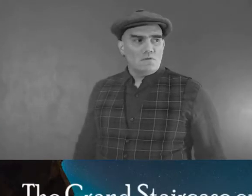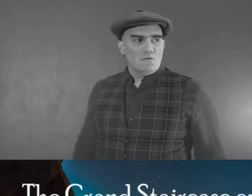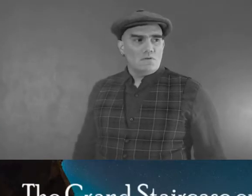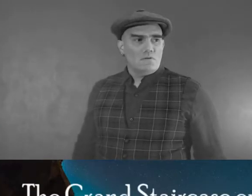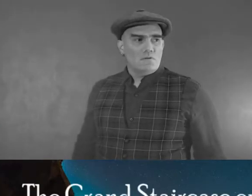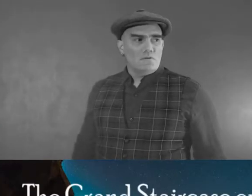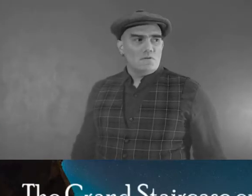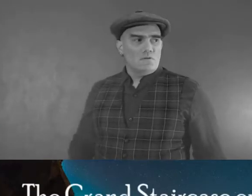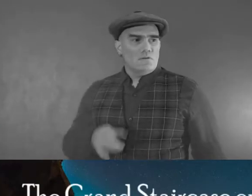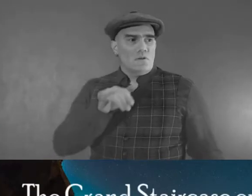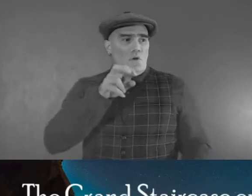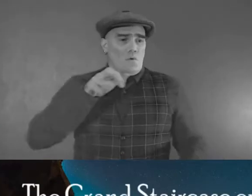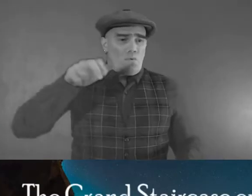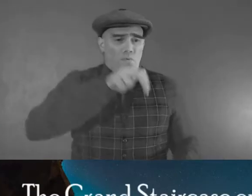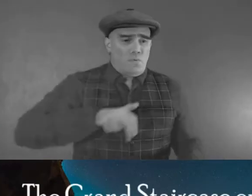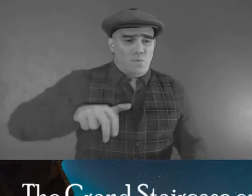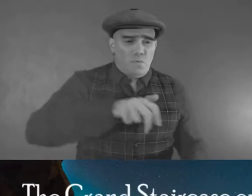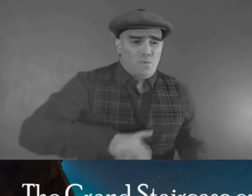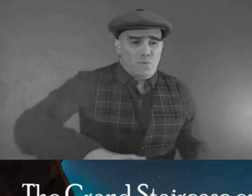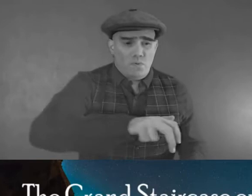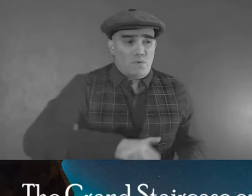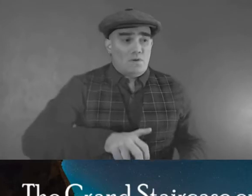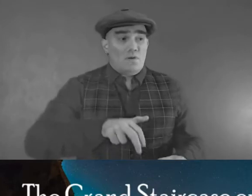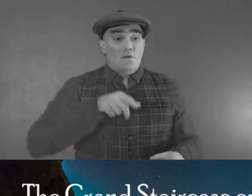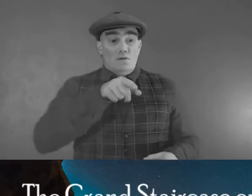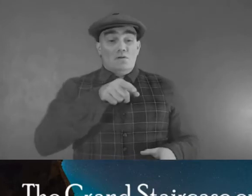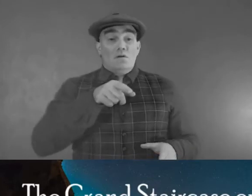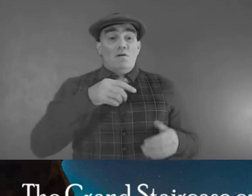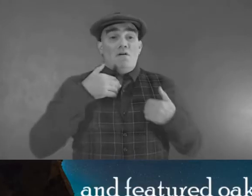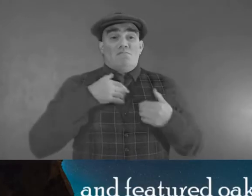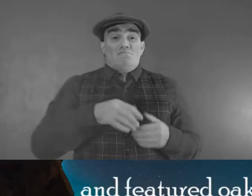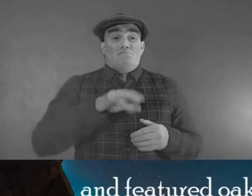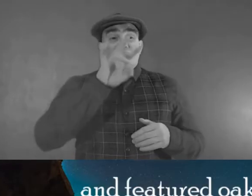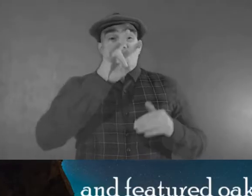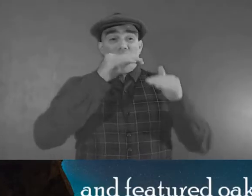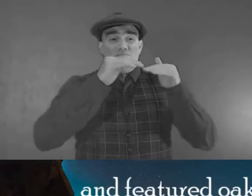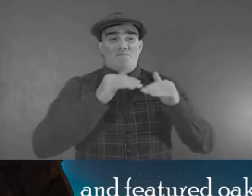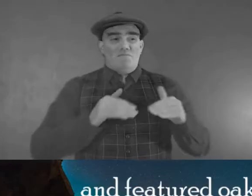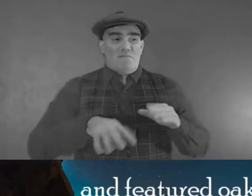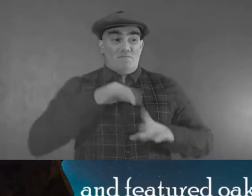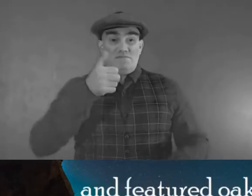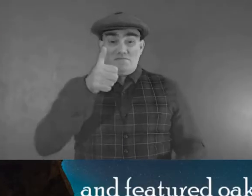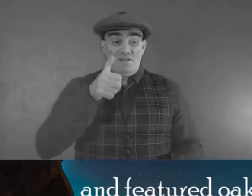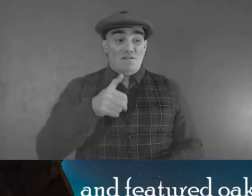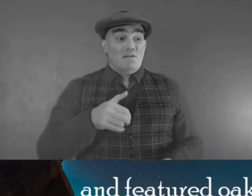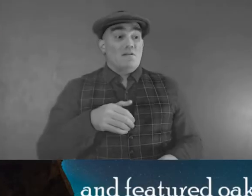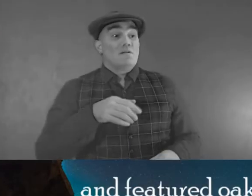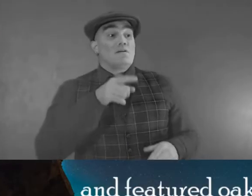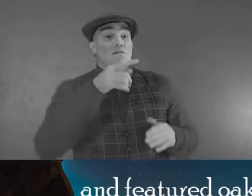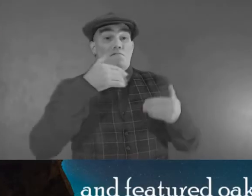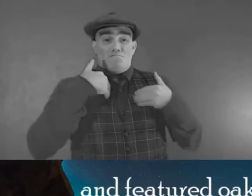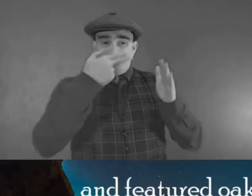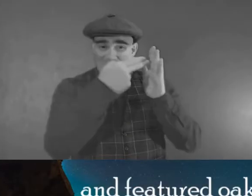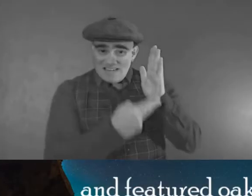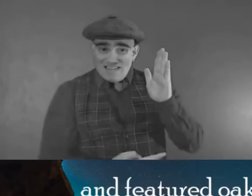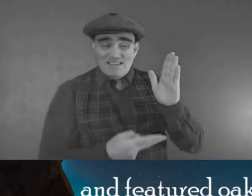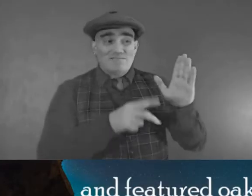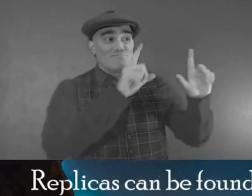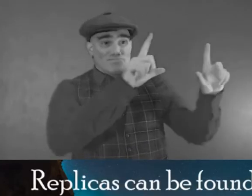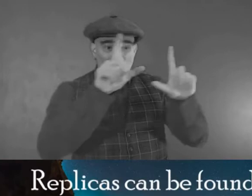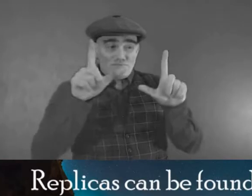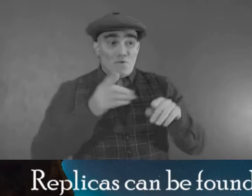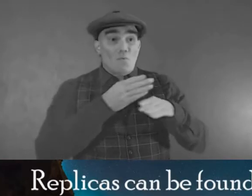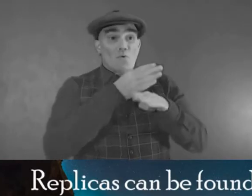The grand staircase on board descended down 7 of the ship's 10 decks and featured unveiling, bronze strips,